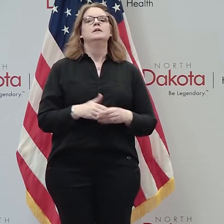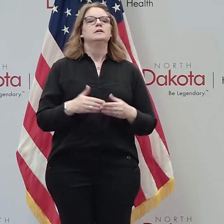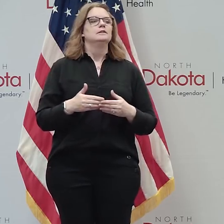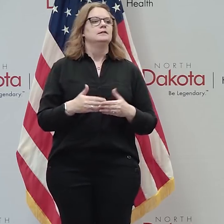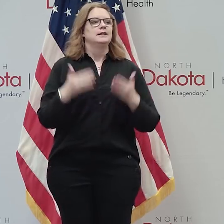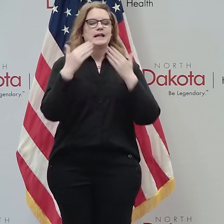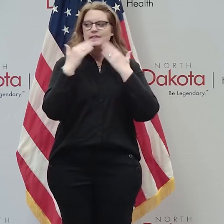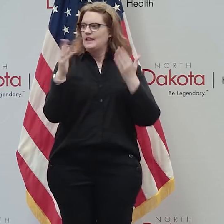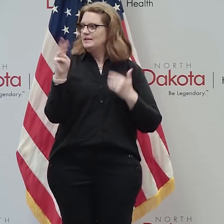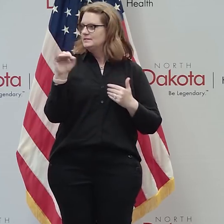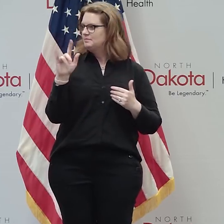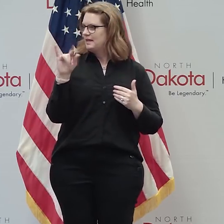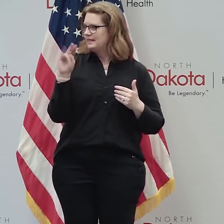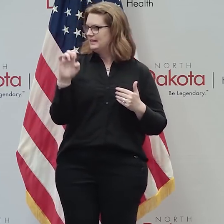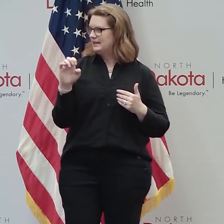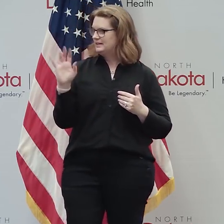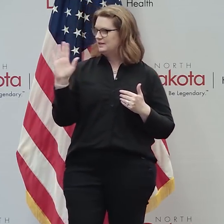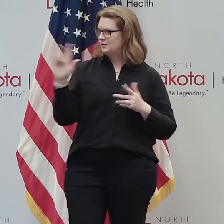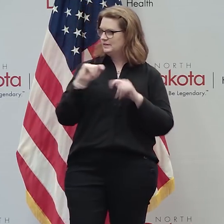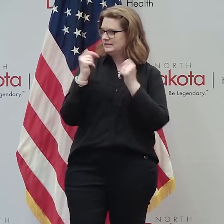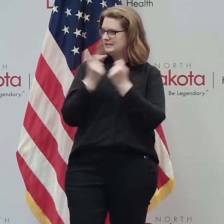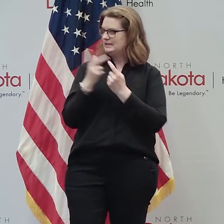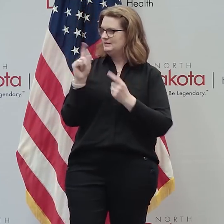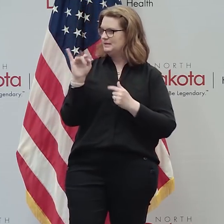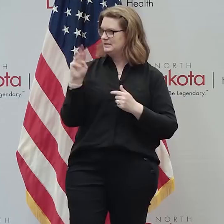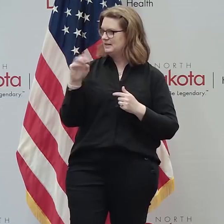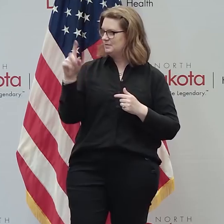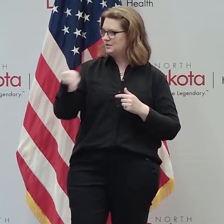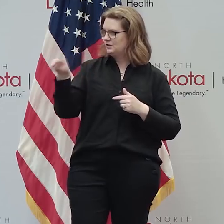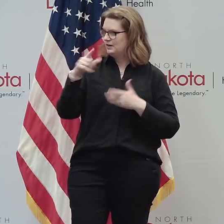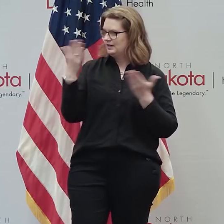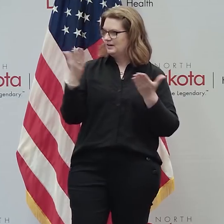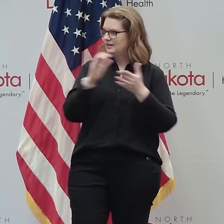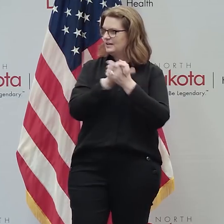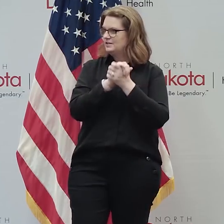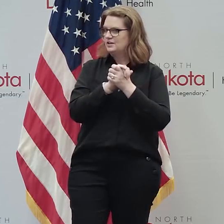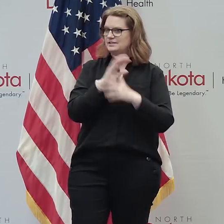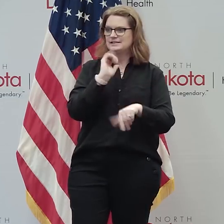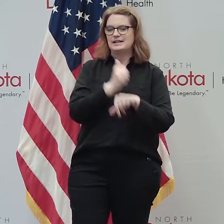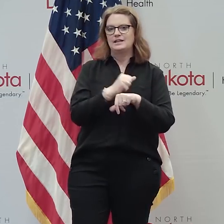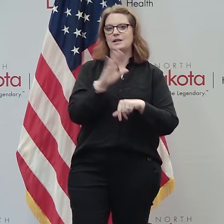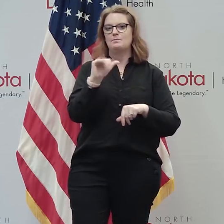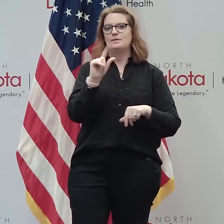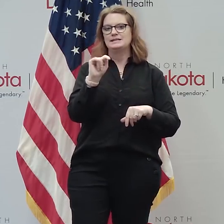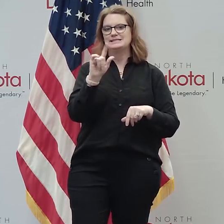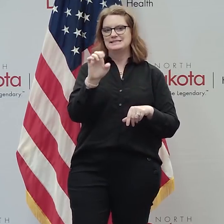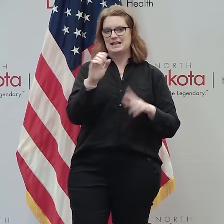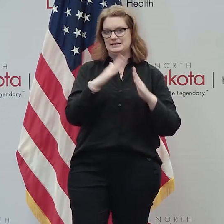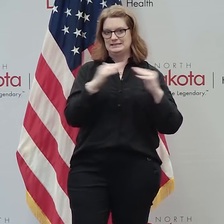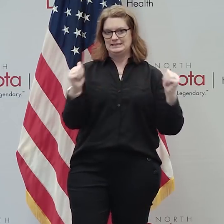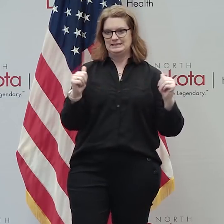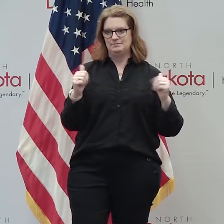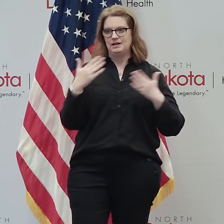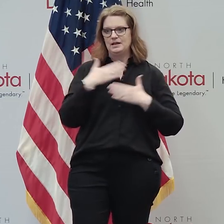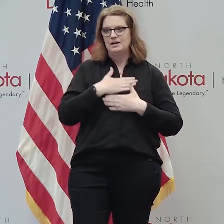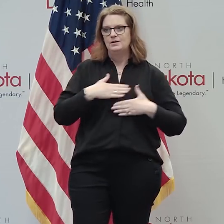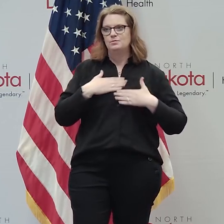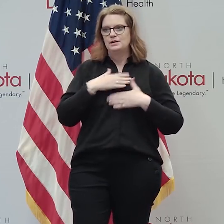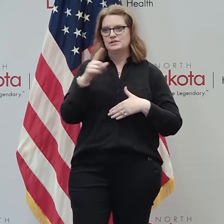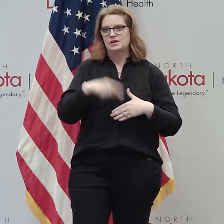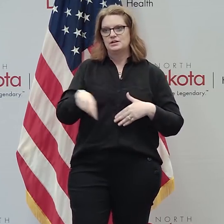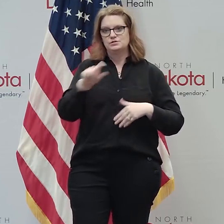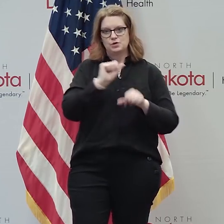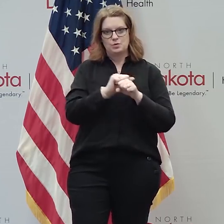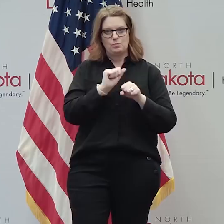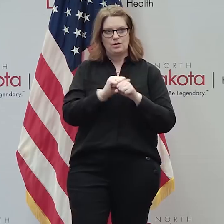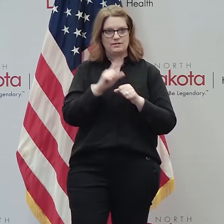thanks Mylin and your team, Tim and everybody that's here. Congratulations on getting the Patel system up, and appreciate all the work that went into